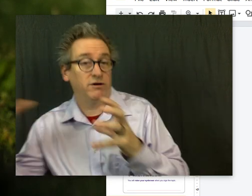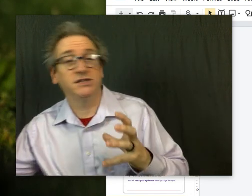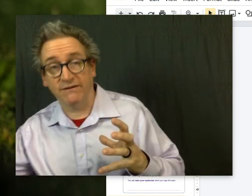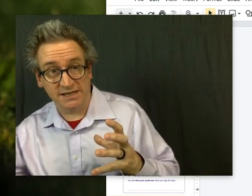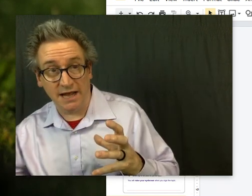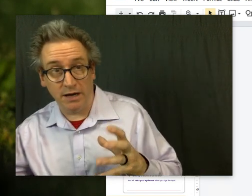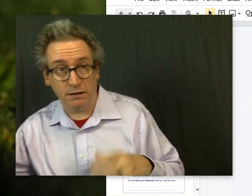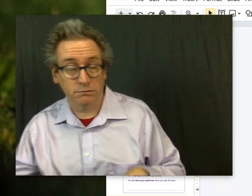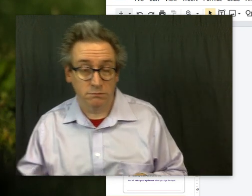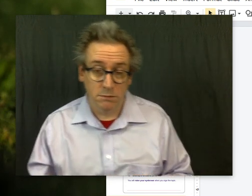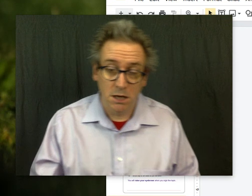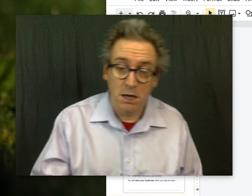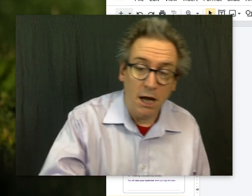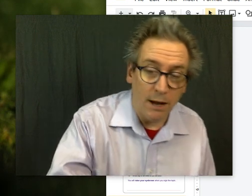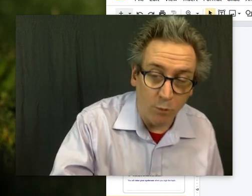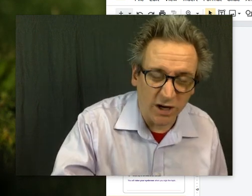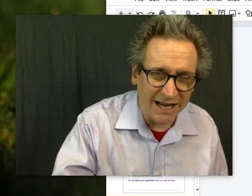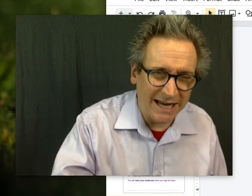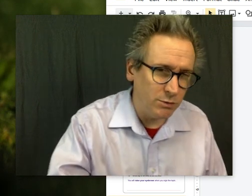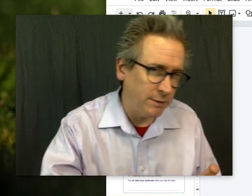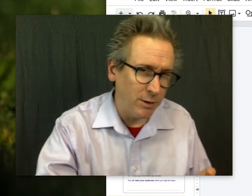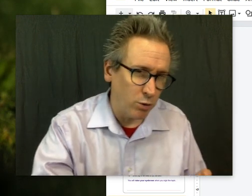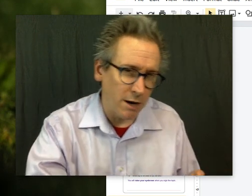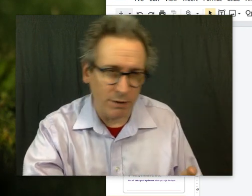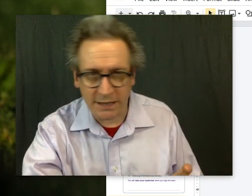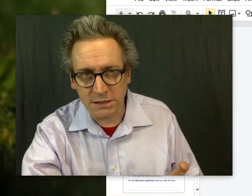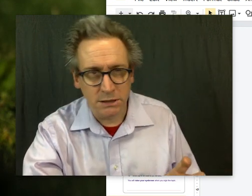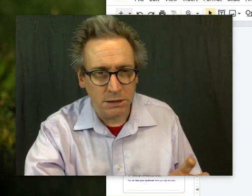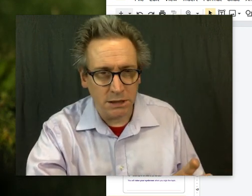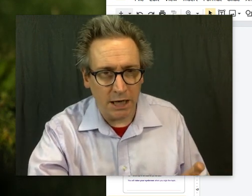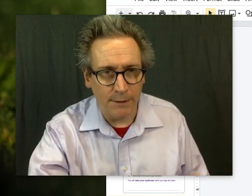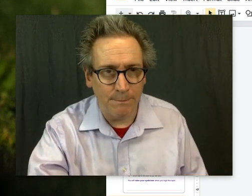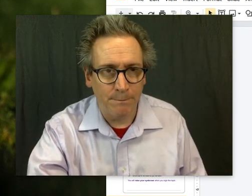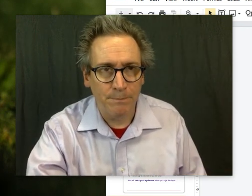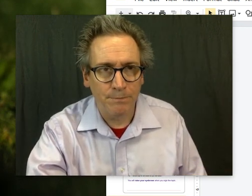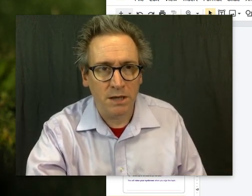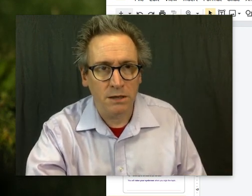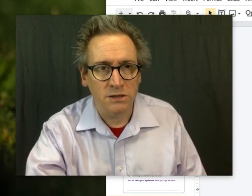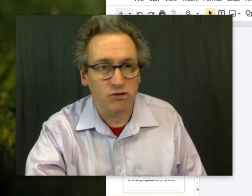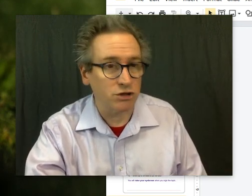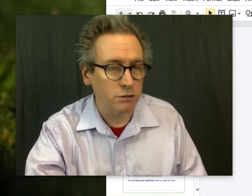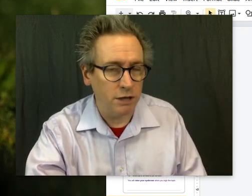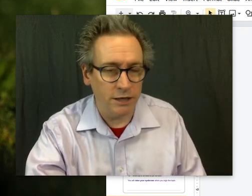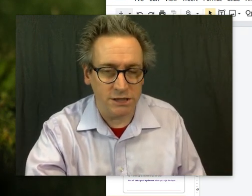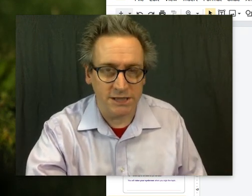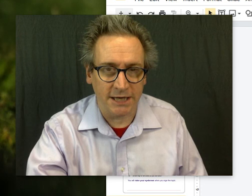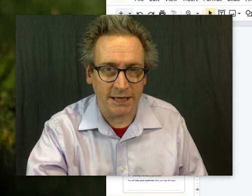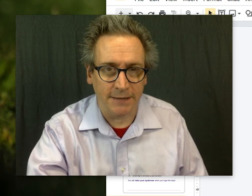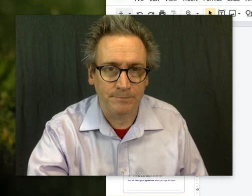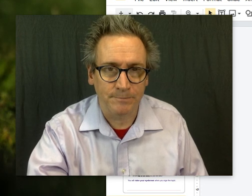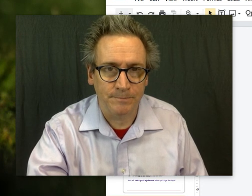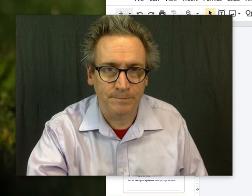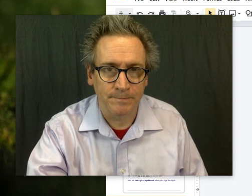whatever else you have to say about it. We're going to get into a little bit more complex structure in just a